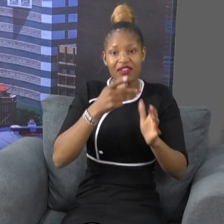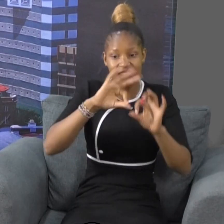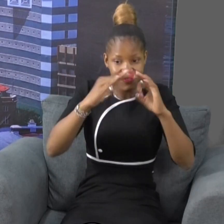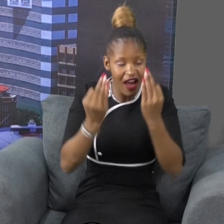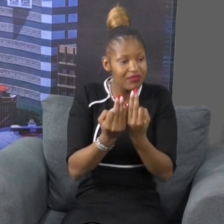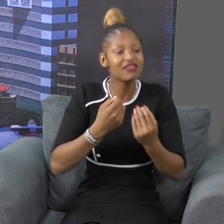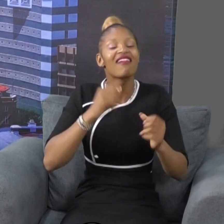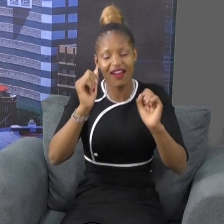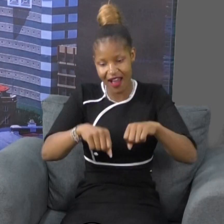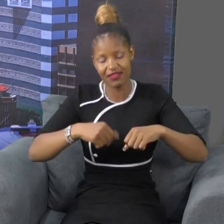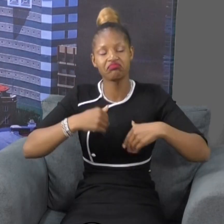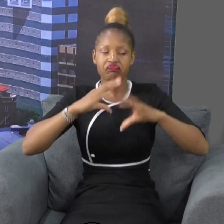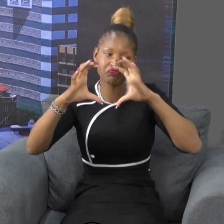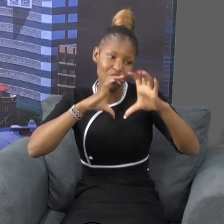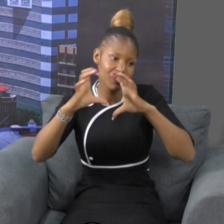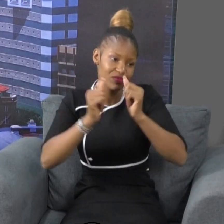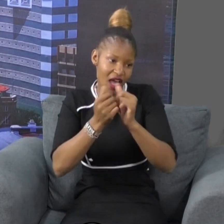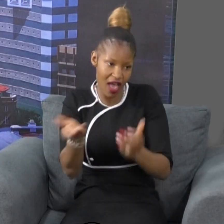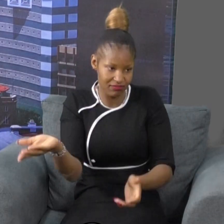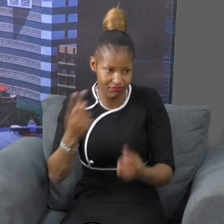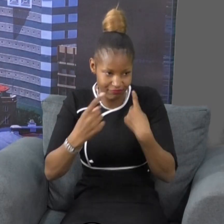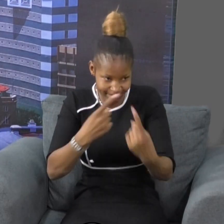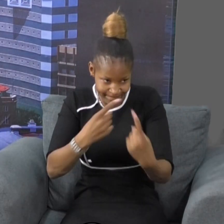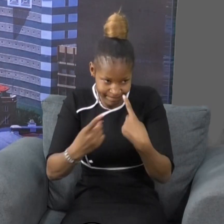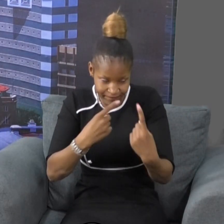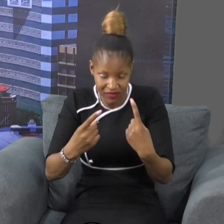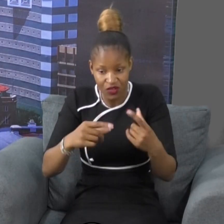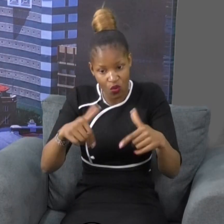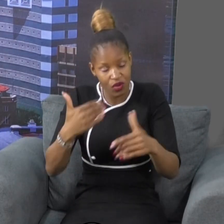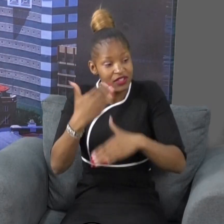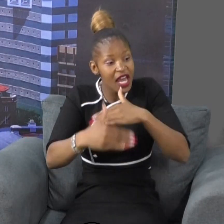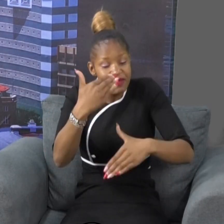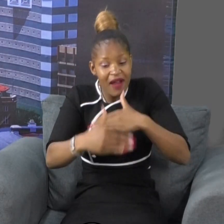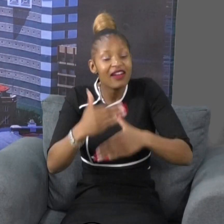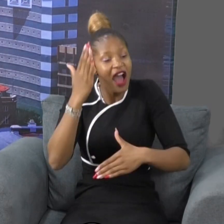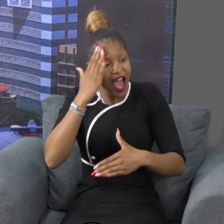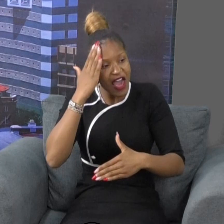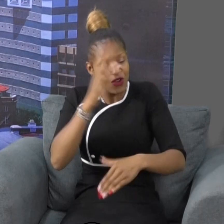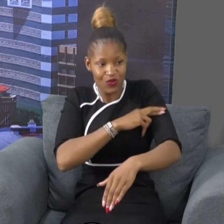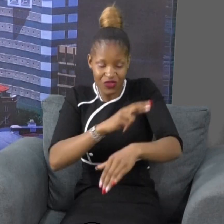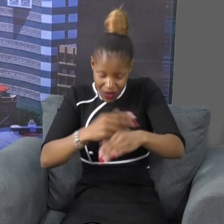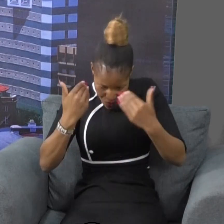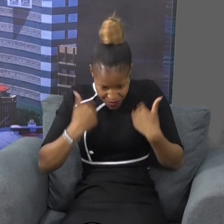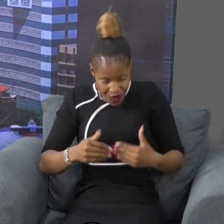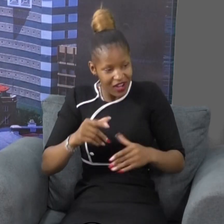they go deep into conversations, that is where I lost the conversation. But for my family and my